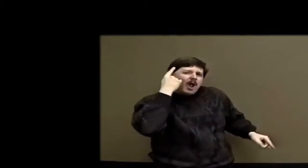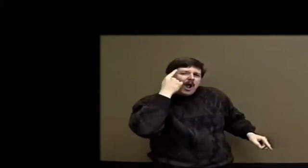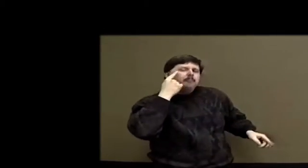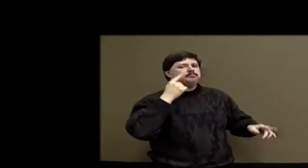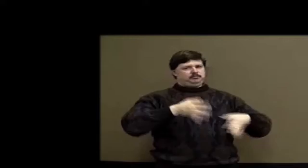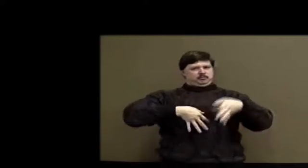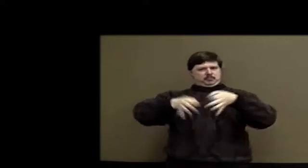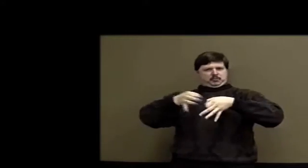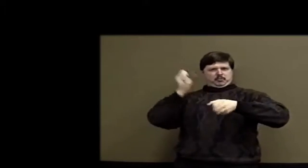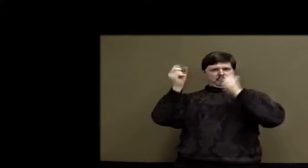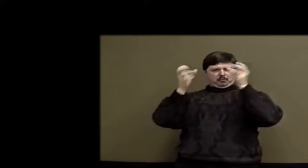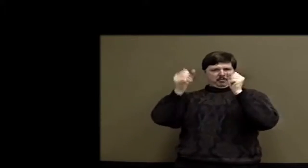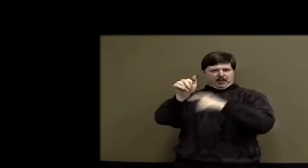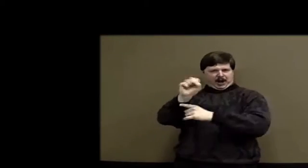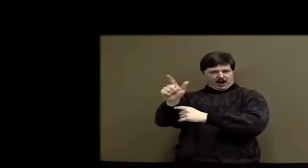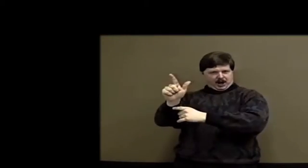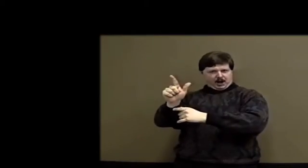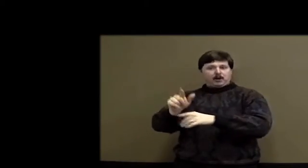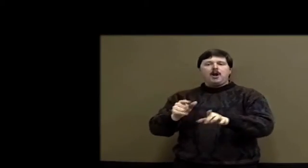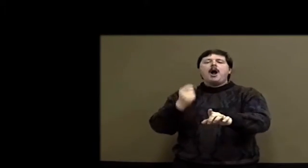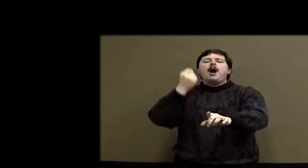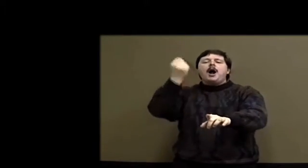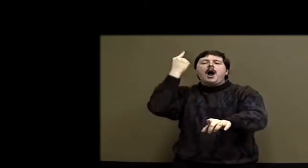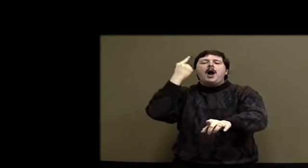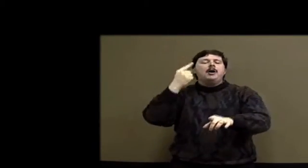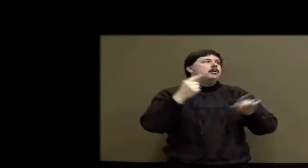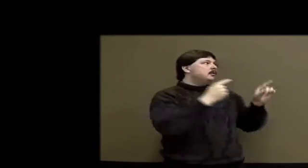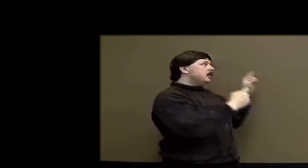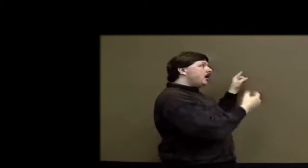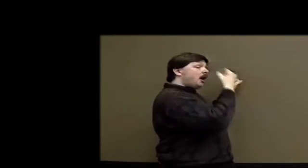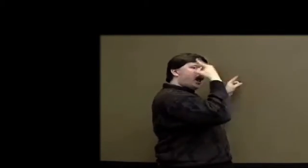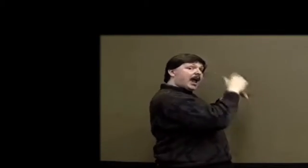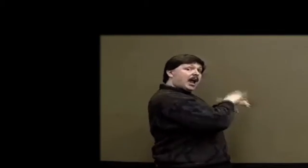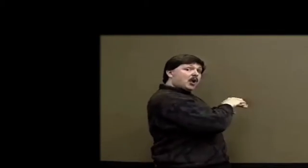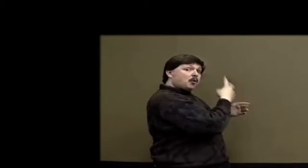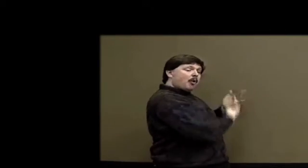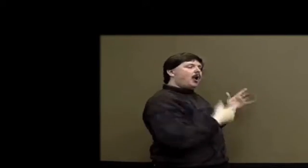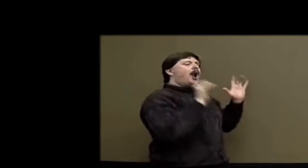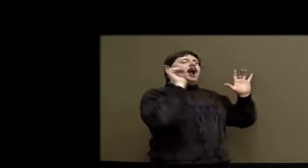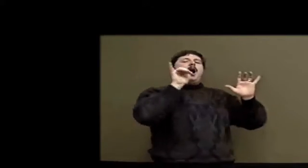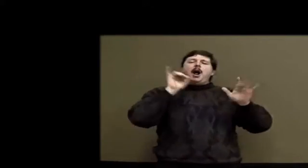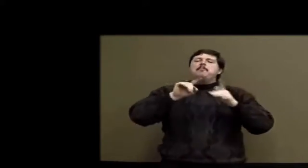sentences to my students in American Sign Language until they understood.